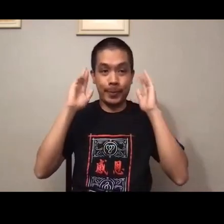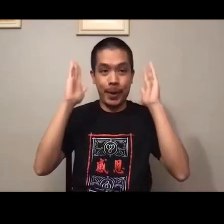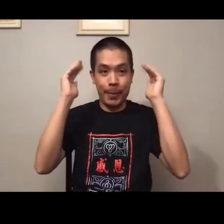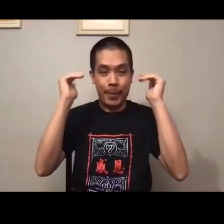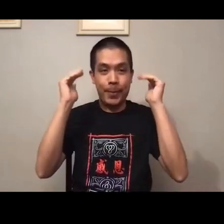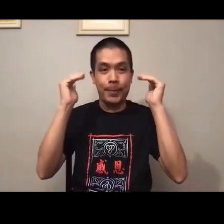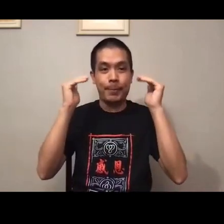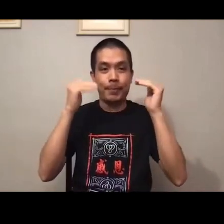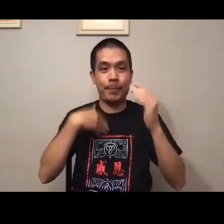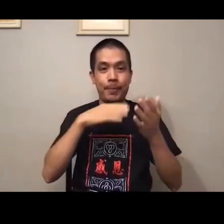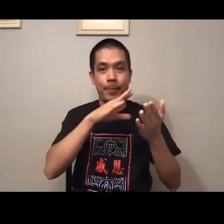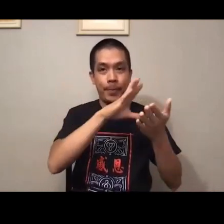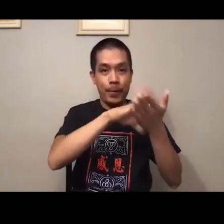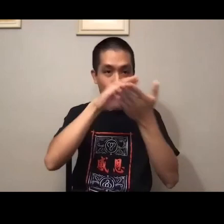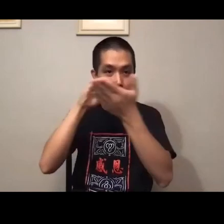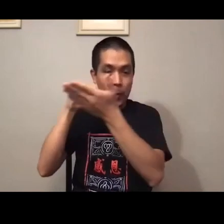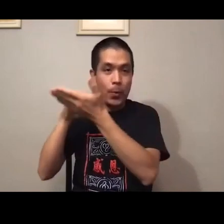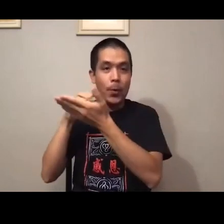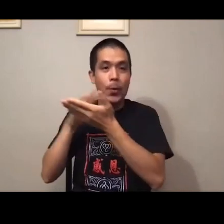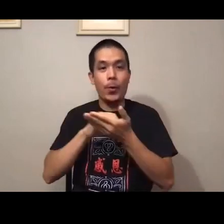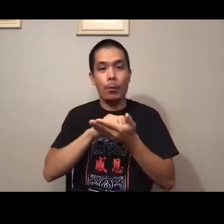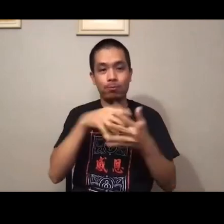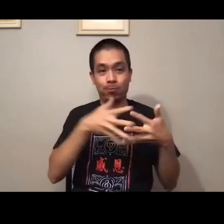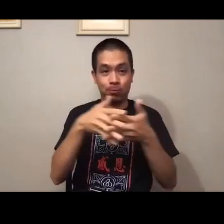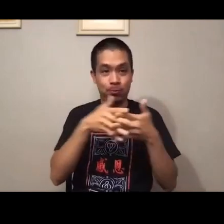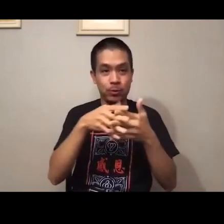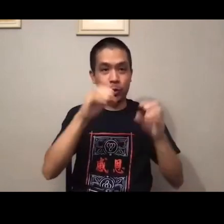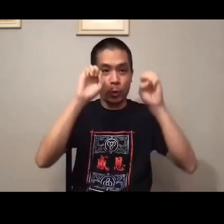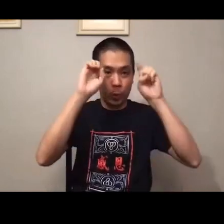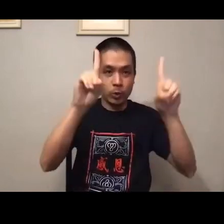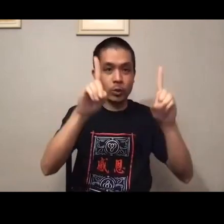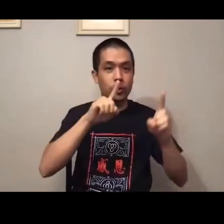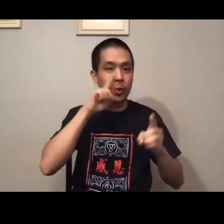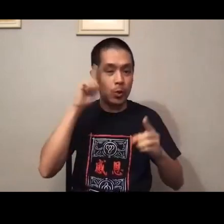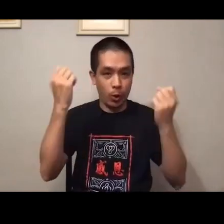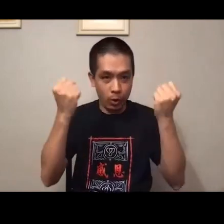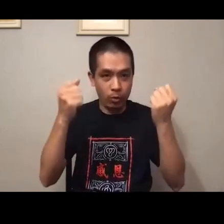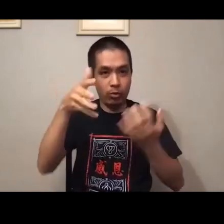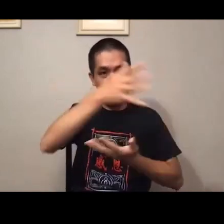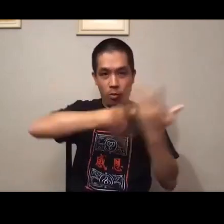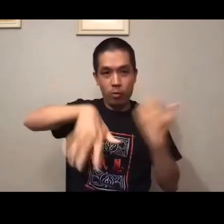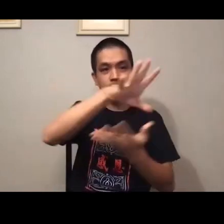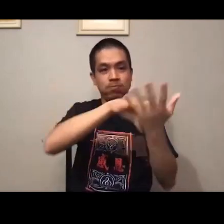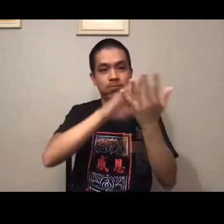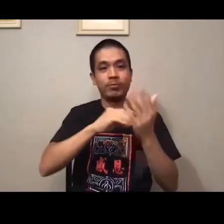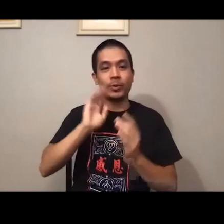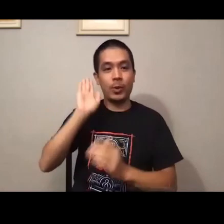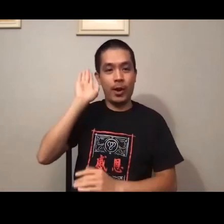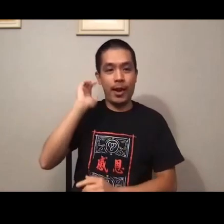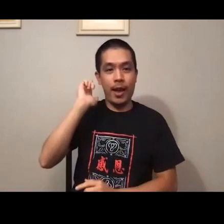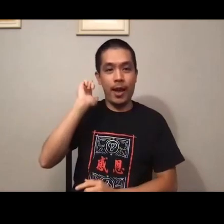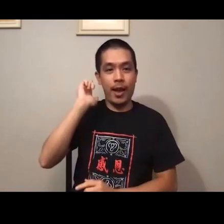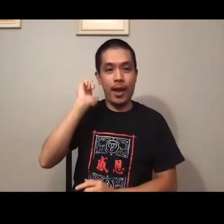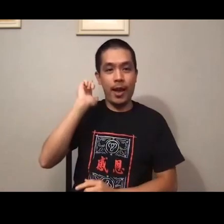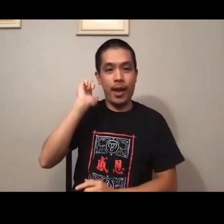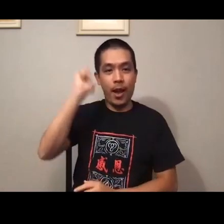deaf like them. So my hope in learning what I've learned in America about